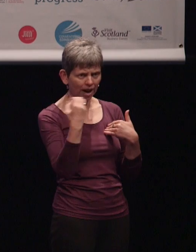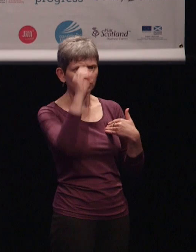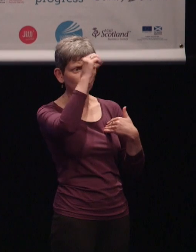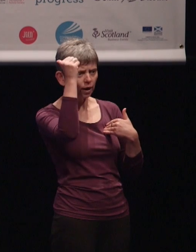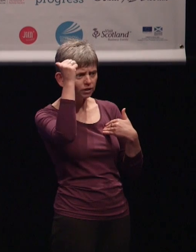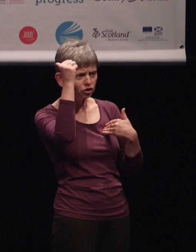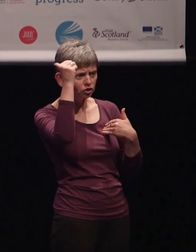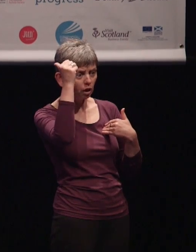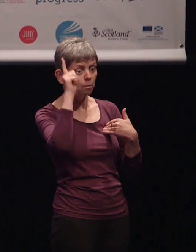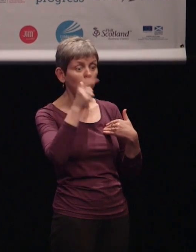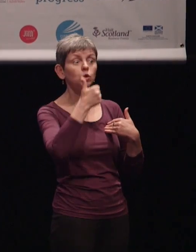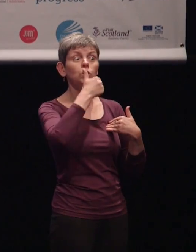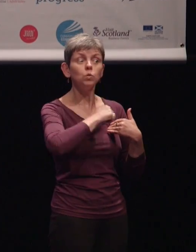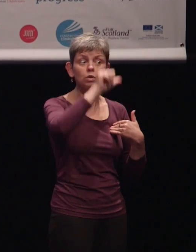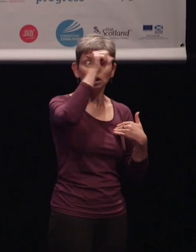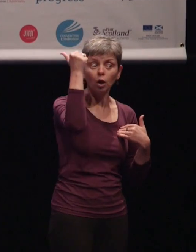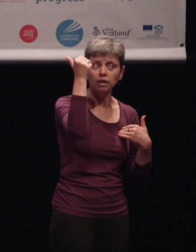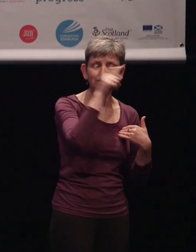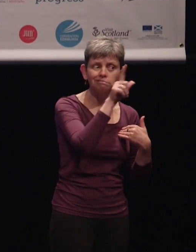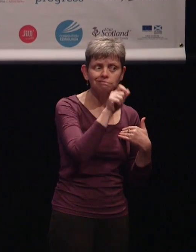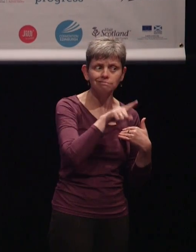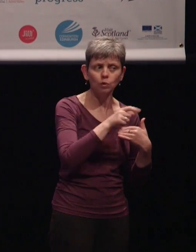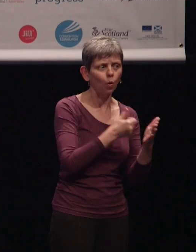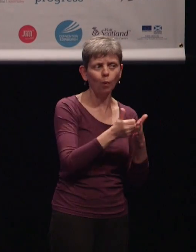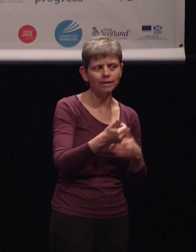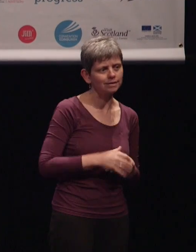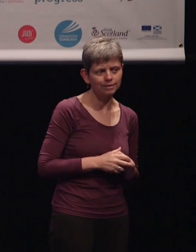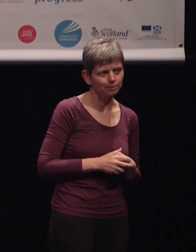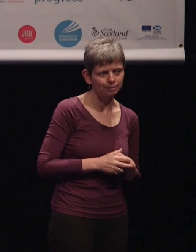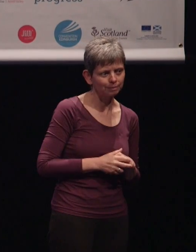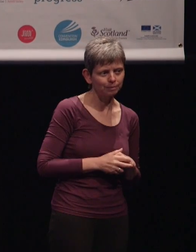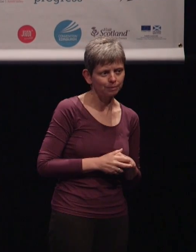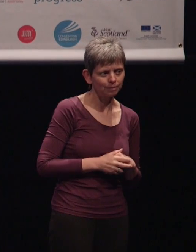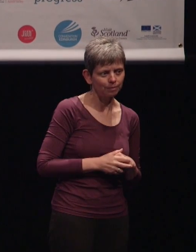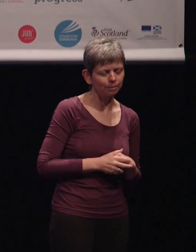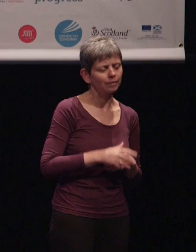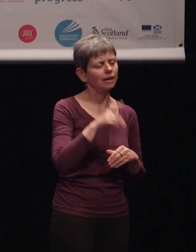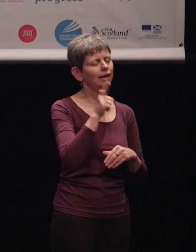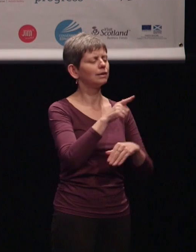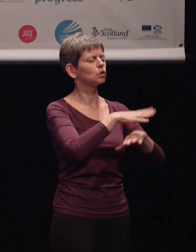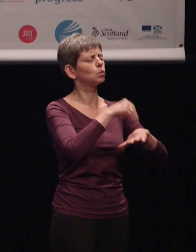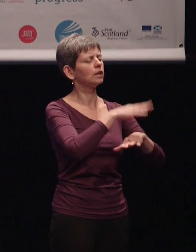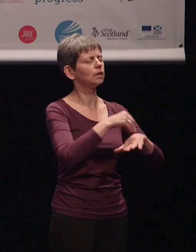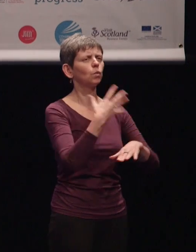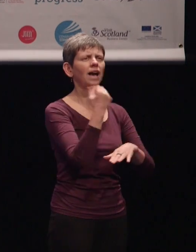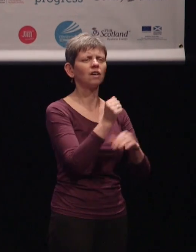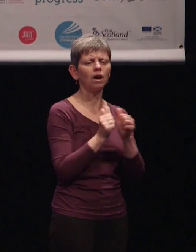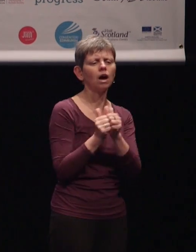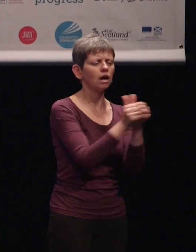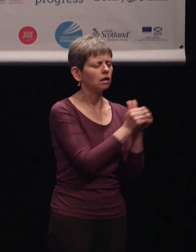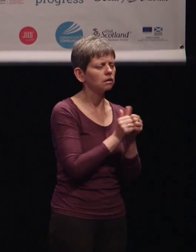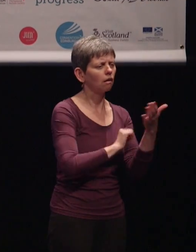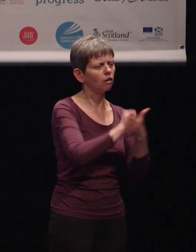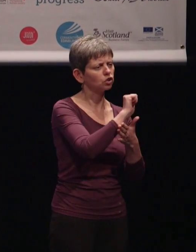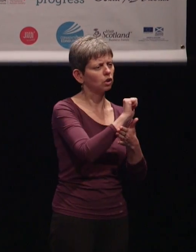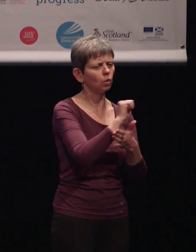practice that knowledge. In Sweden we say we are a consensus culture. We want to agree on everything.